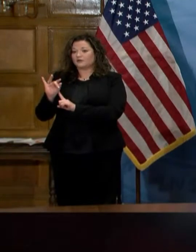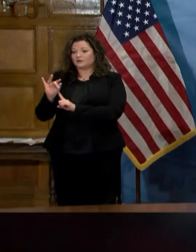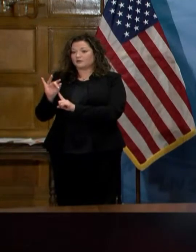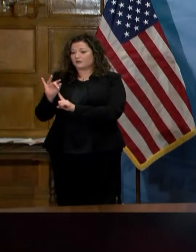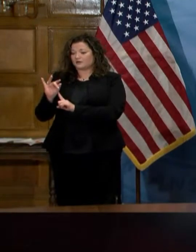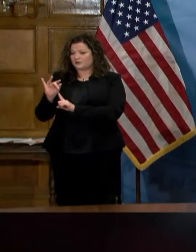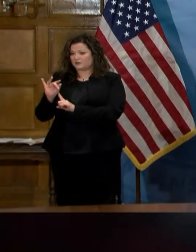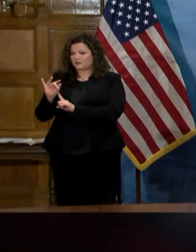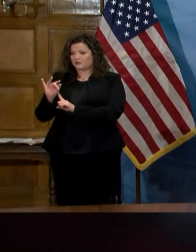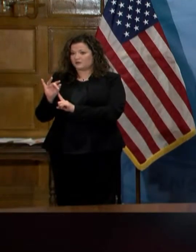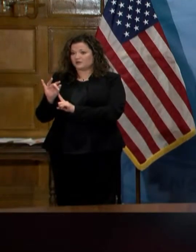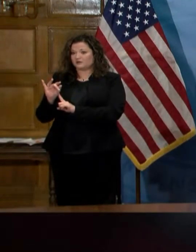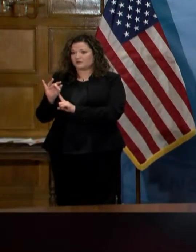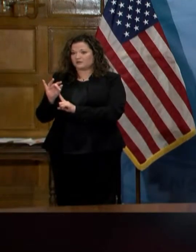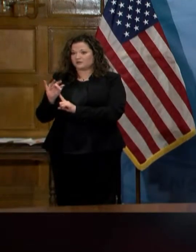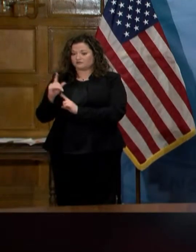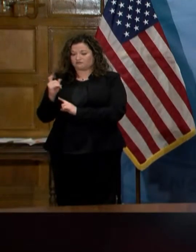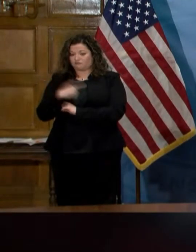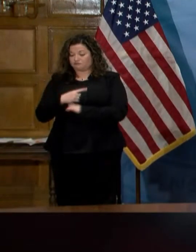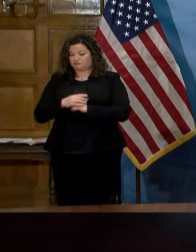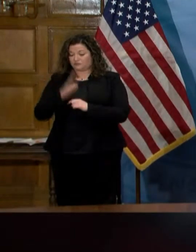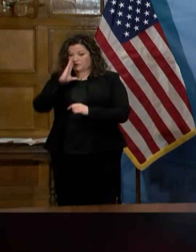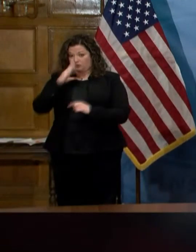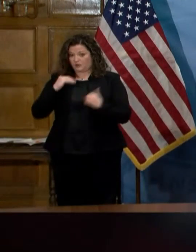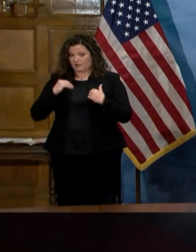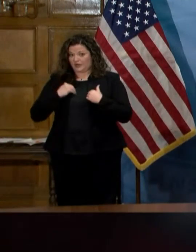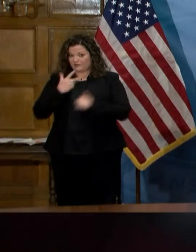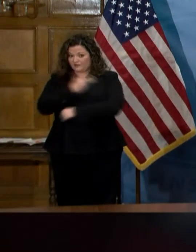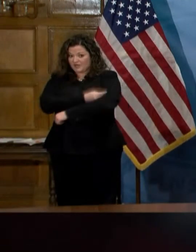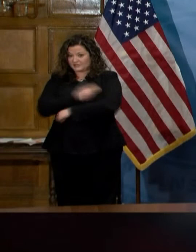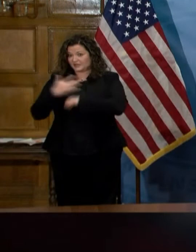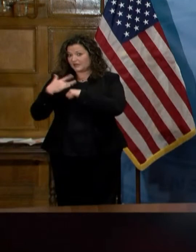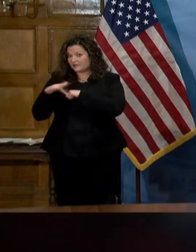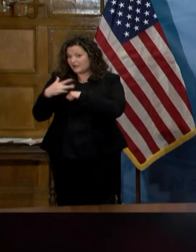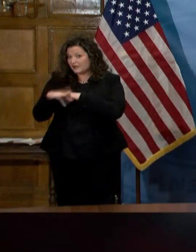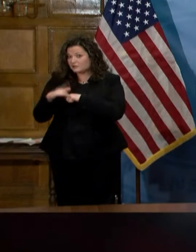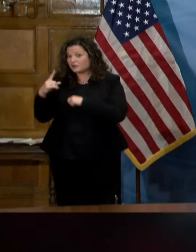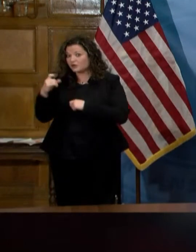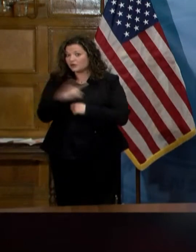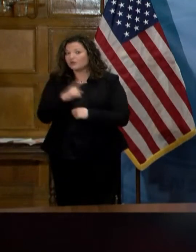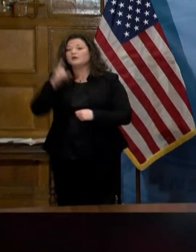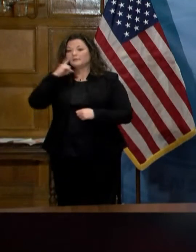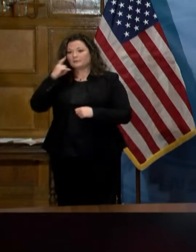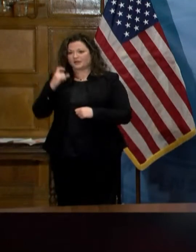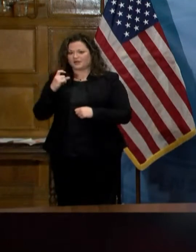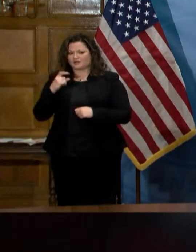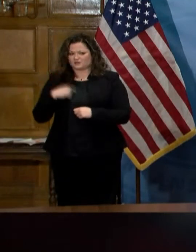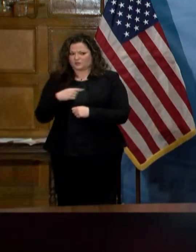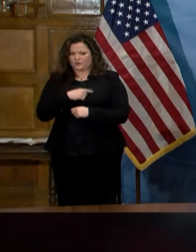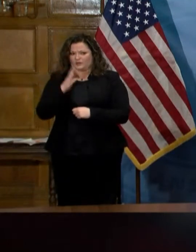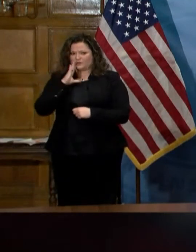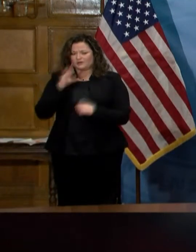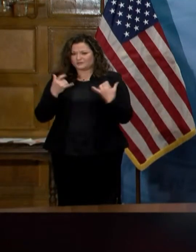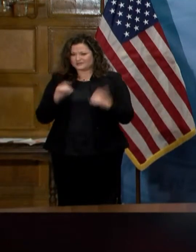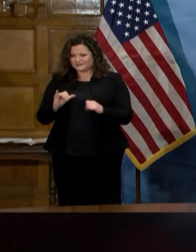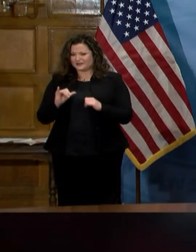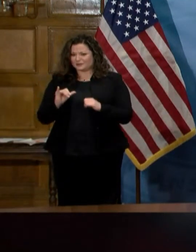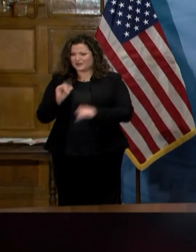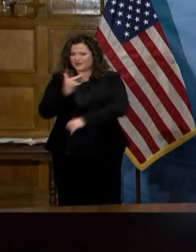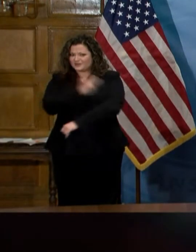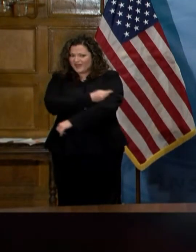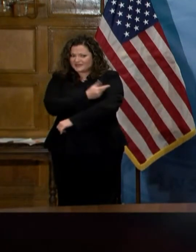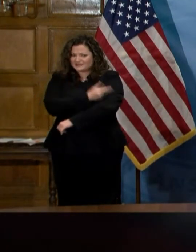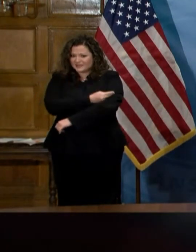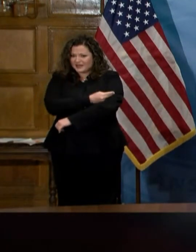there will not be, will there be available vaccine? Because we will still be vaccinating people